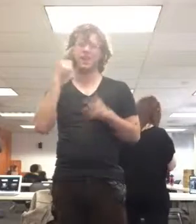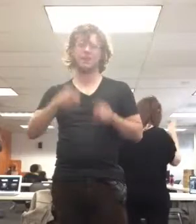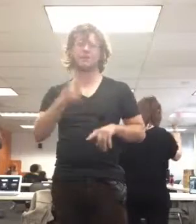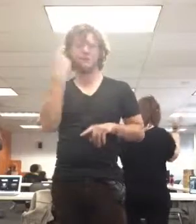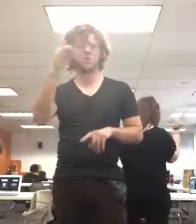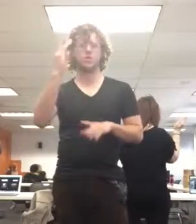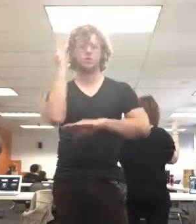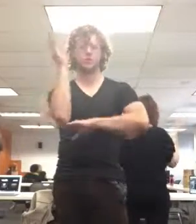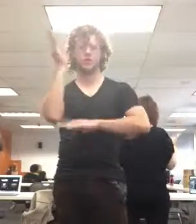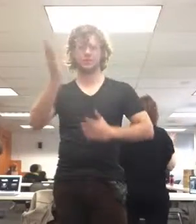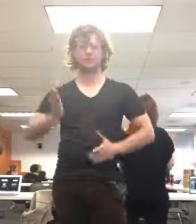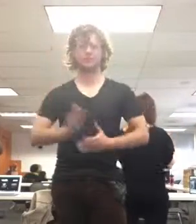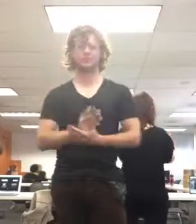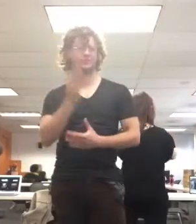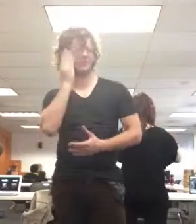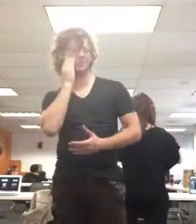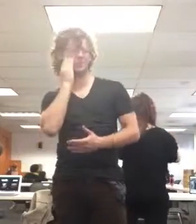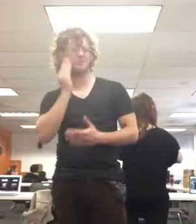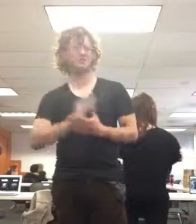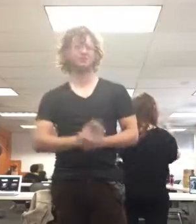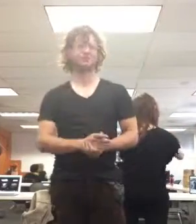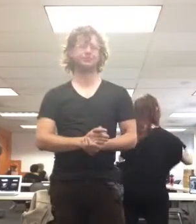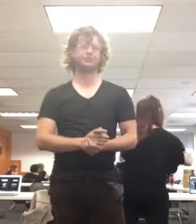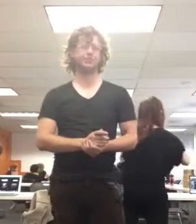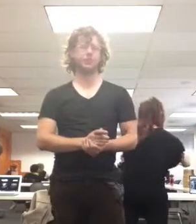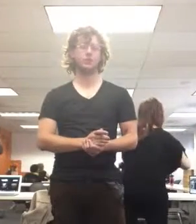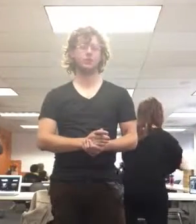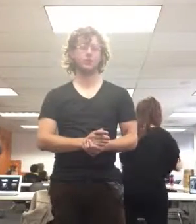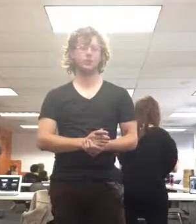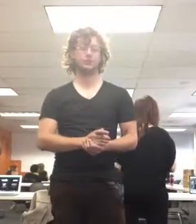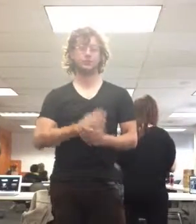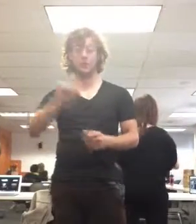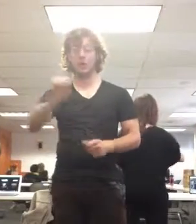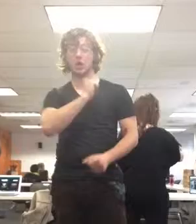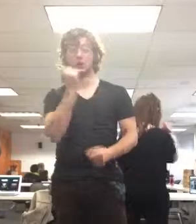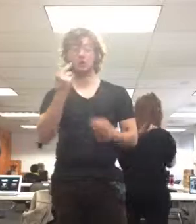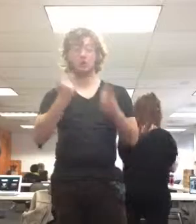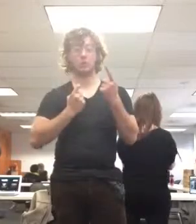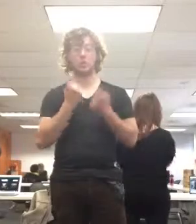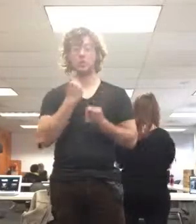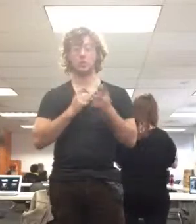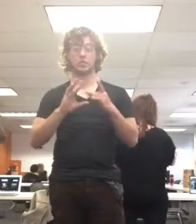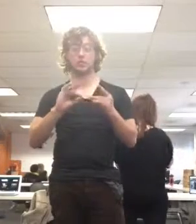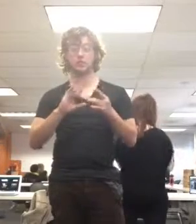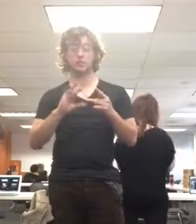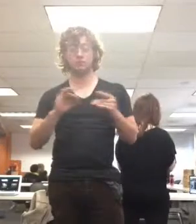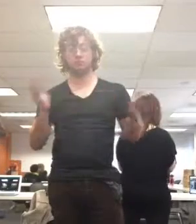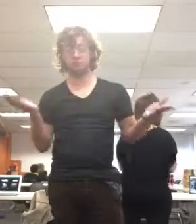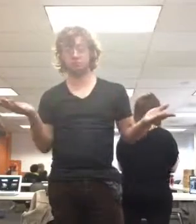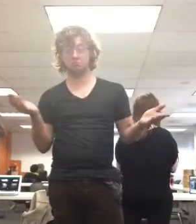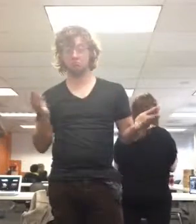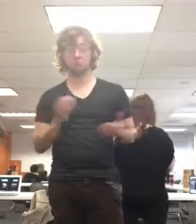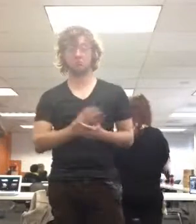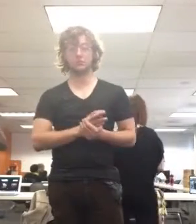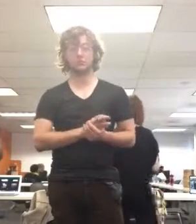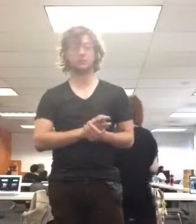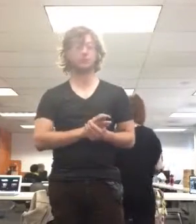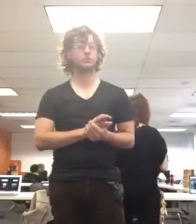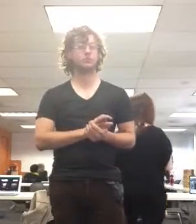flowing. Does that make sense? Any other questions or comments? Cool.